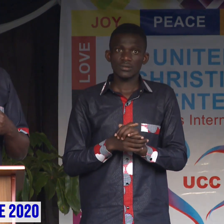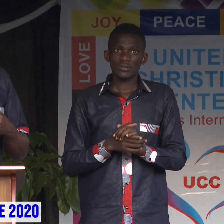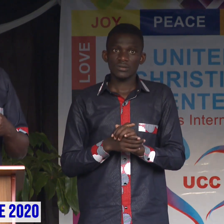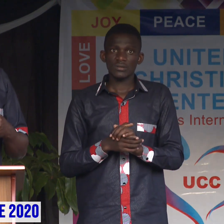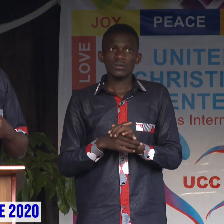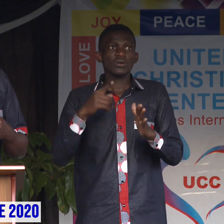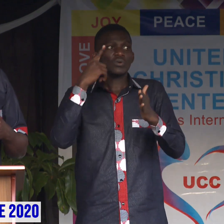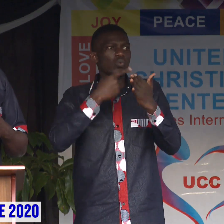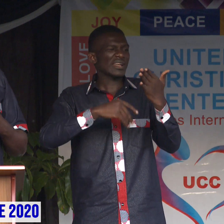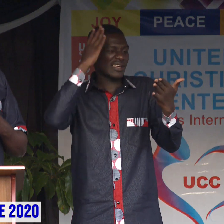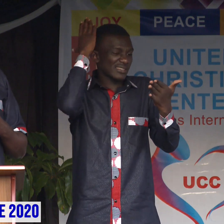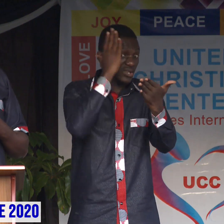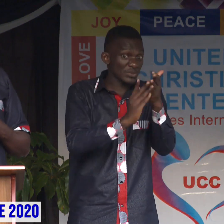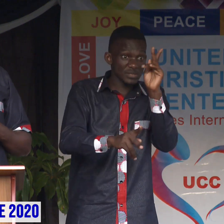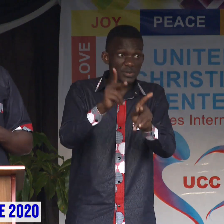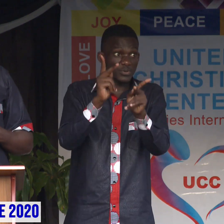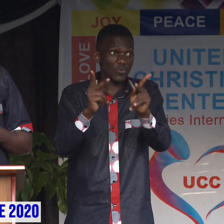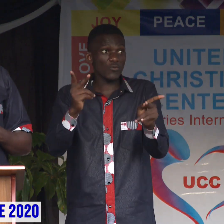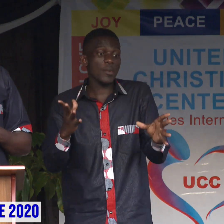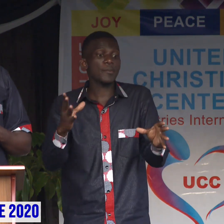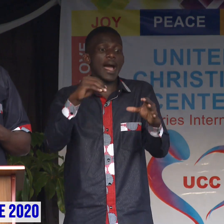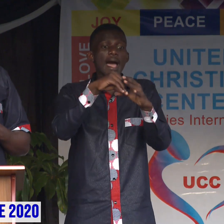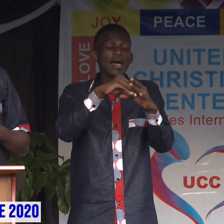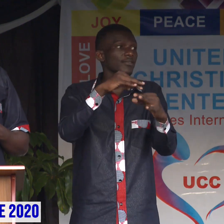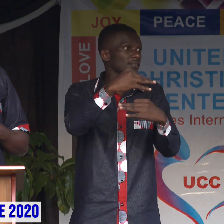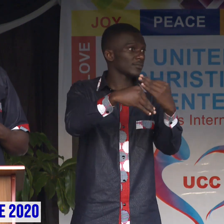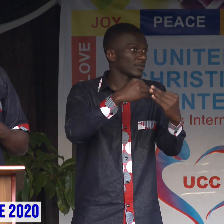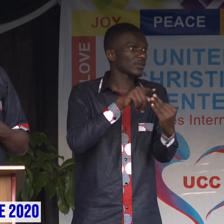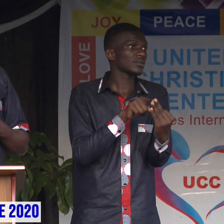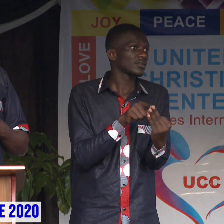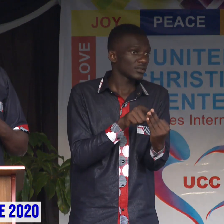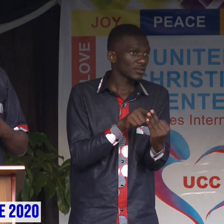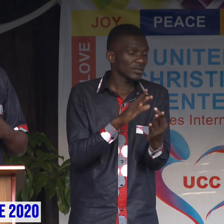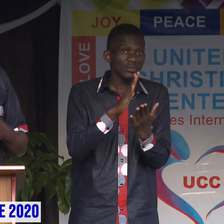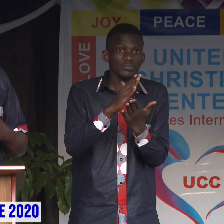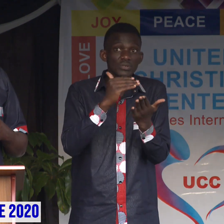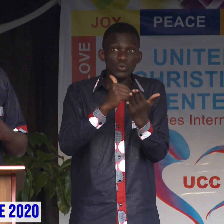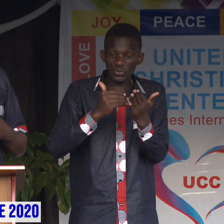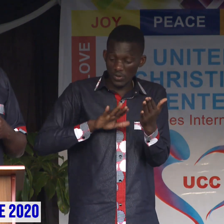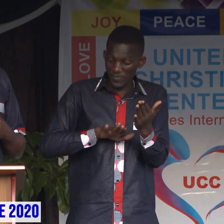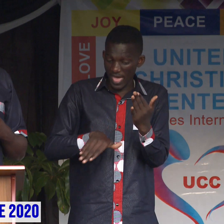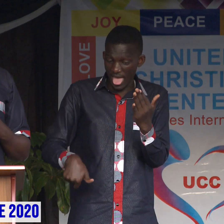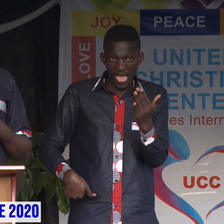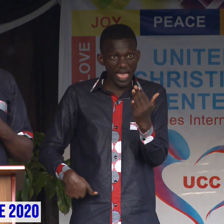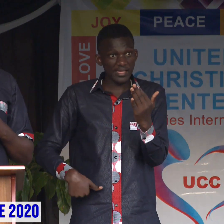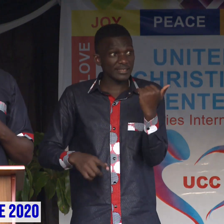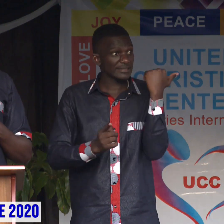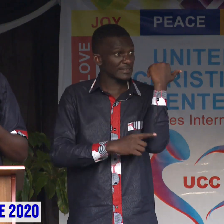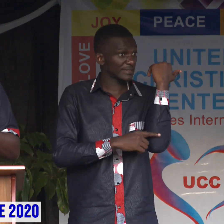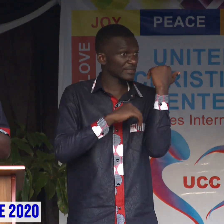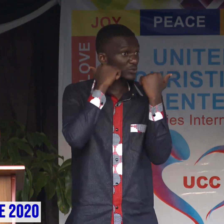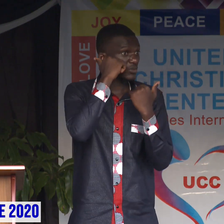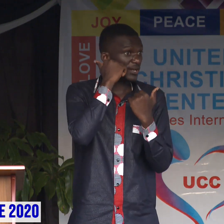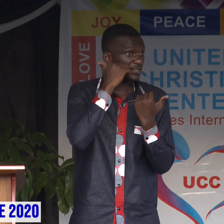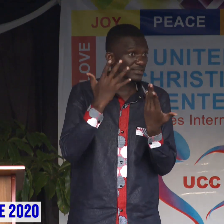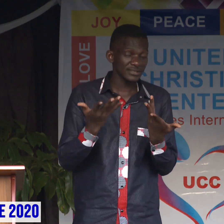from attending a unity fellowship nge kibaganya okubanga bakungana mu bondo bwabwe is an issue of sexual immorality ngeri eno